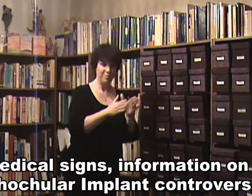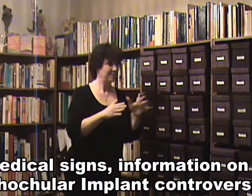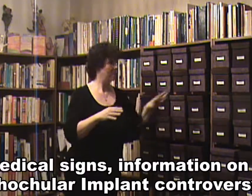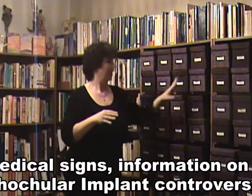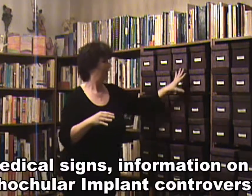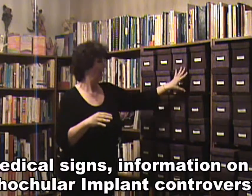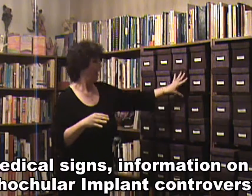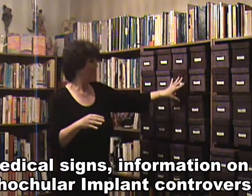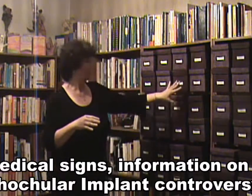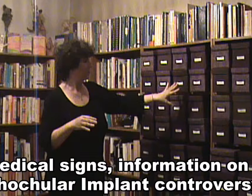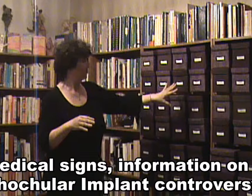curriculums,